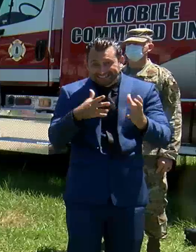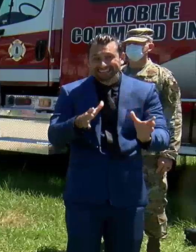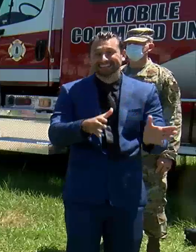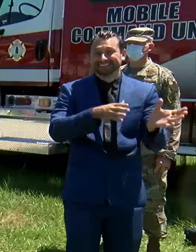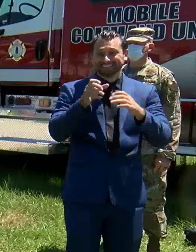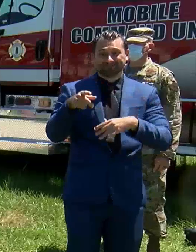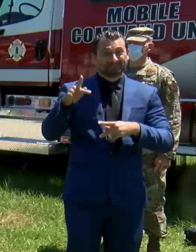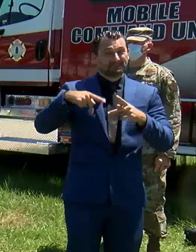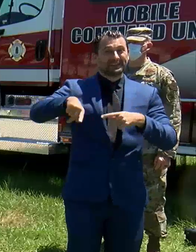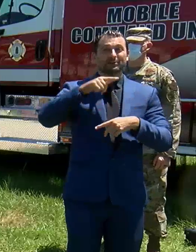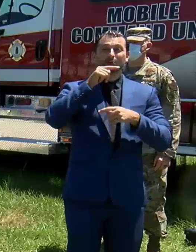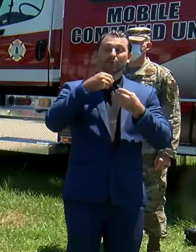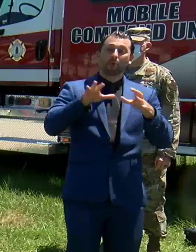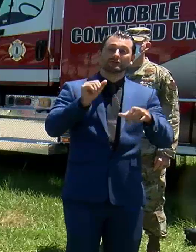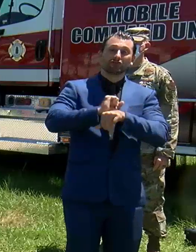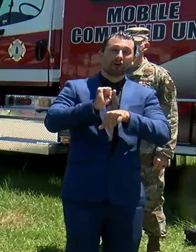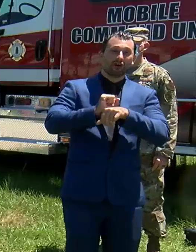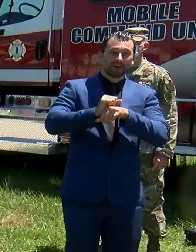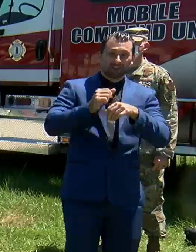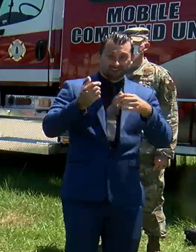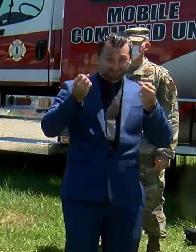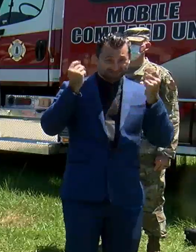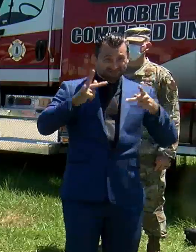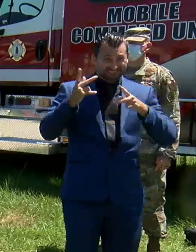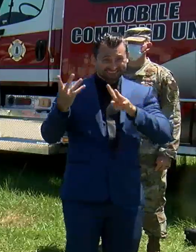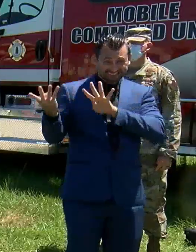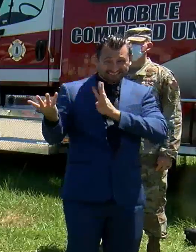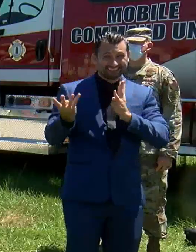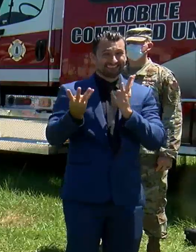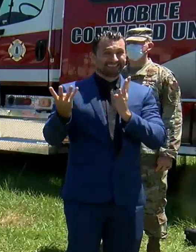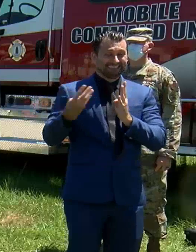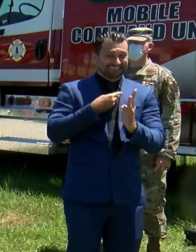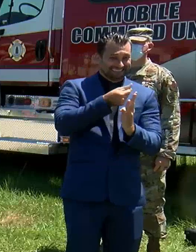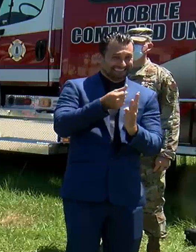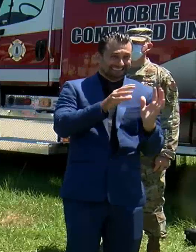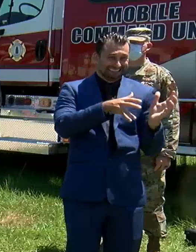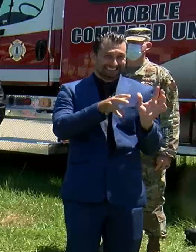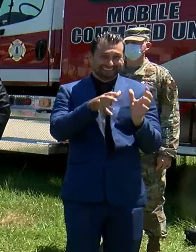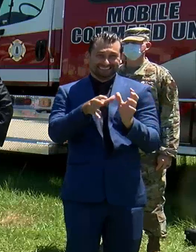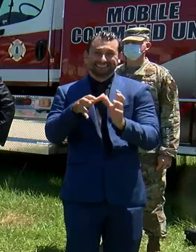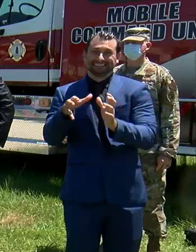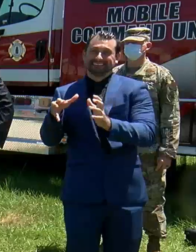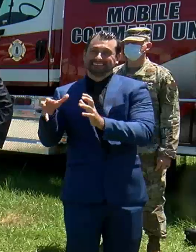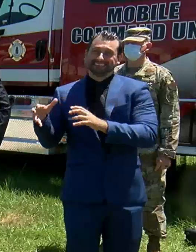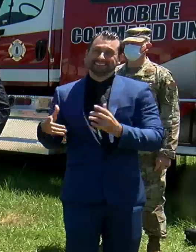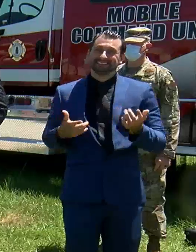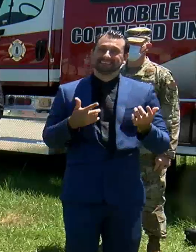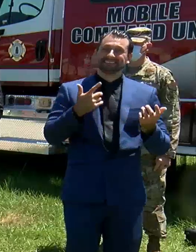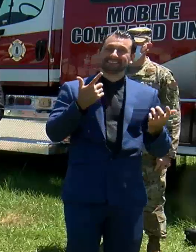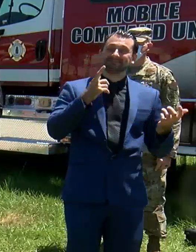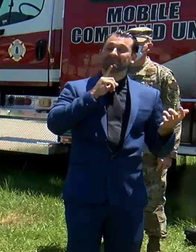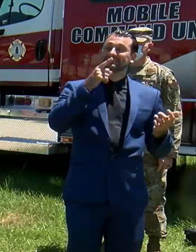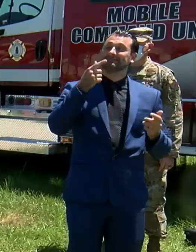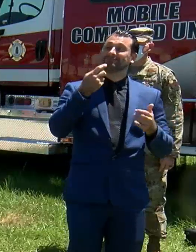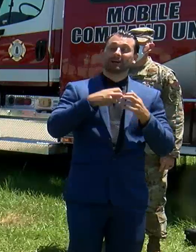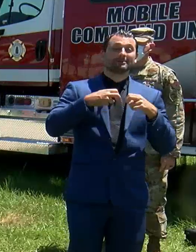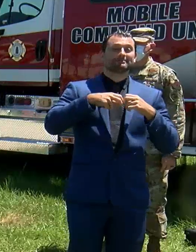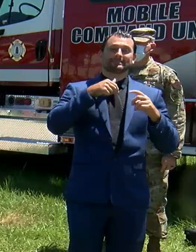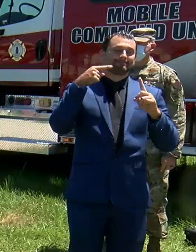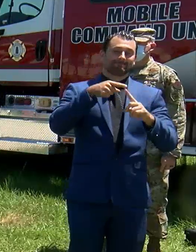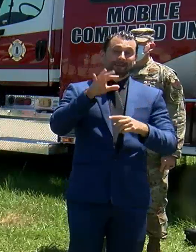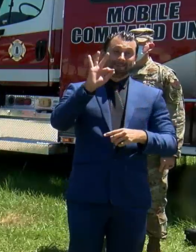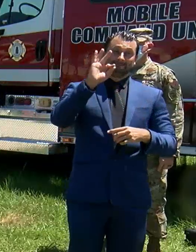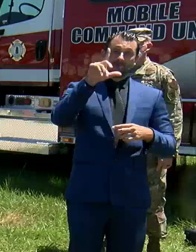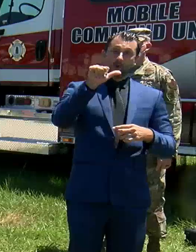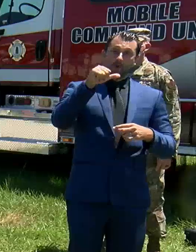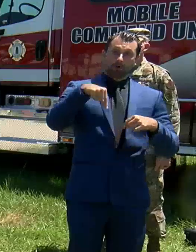in the brief, one of the part of the bottleneck was not the Florida system either. It was you submit, our system